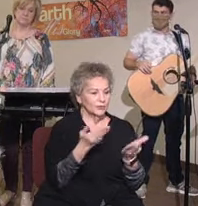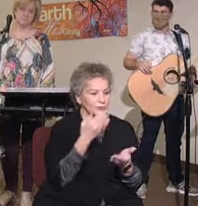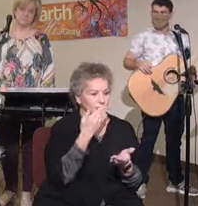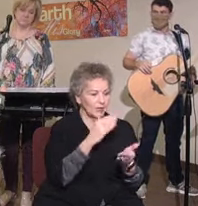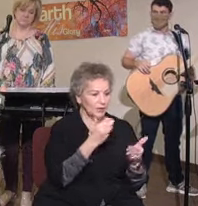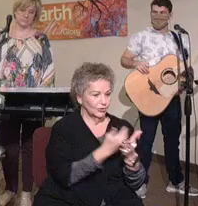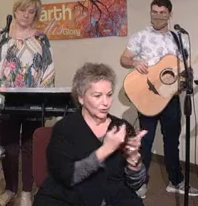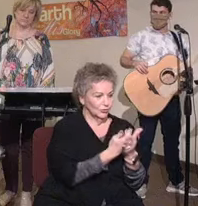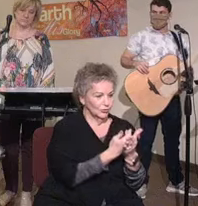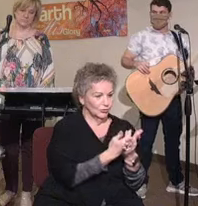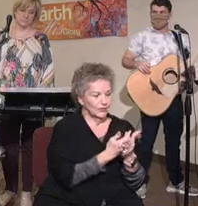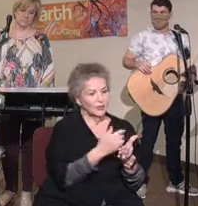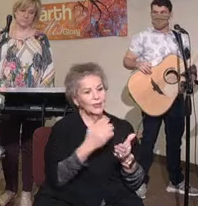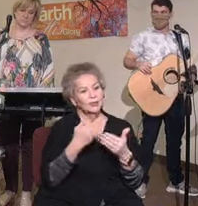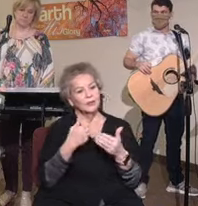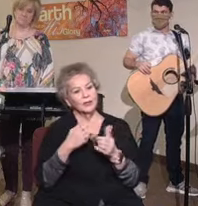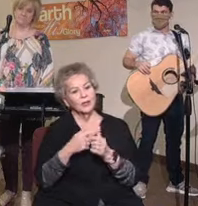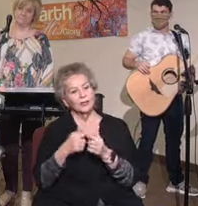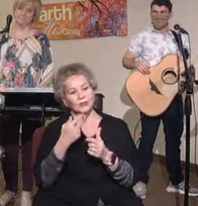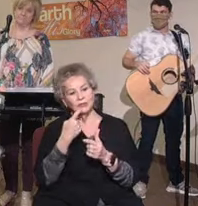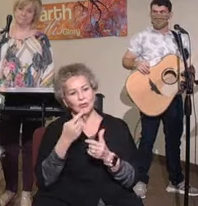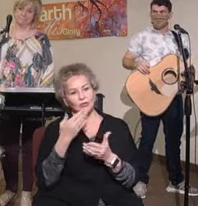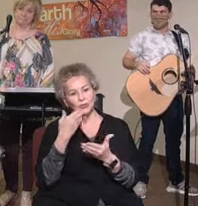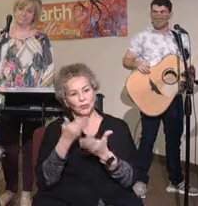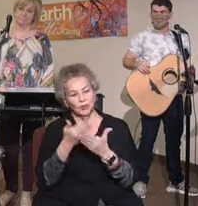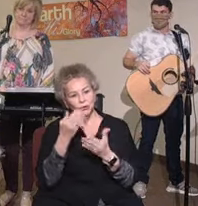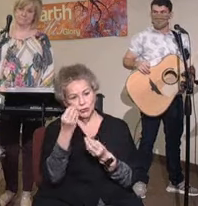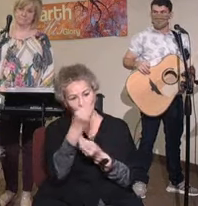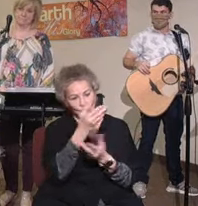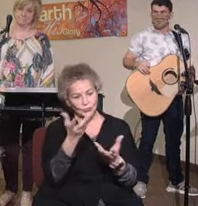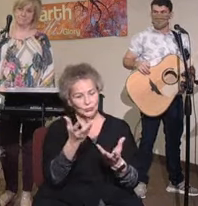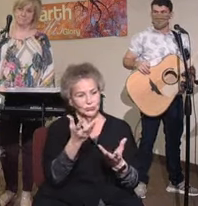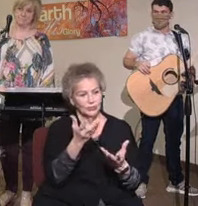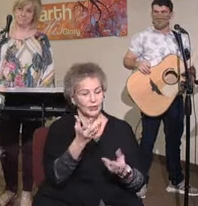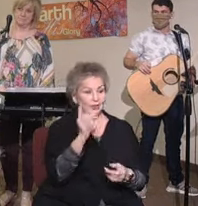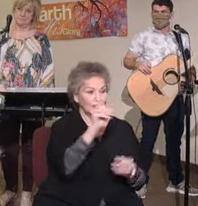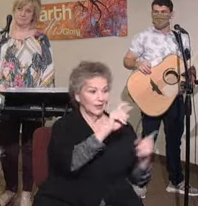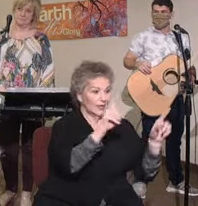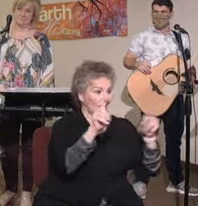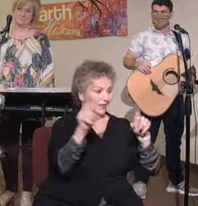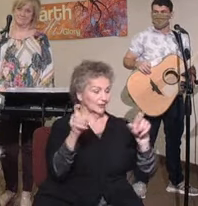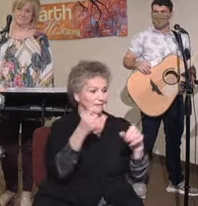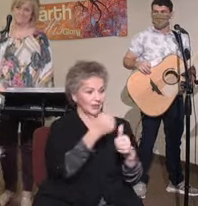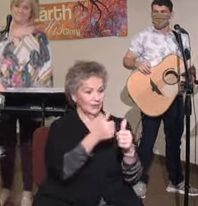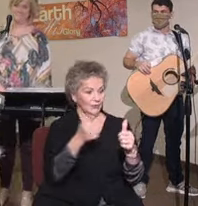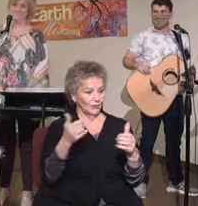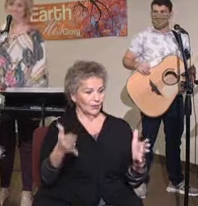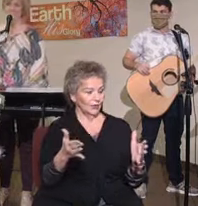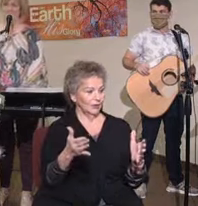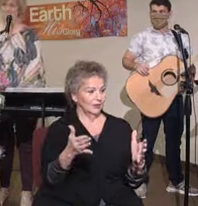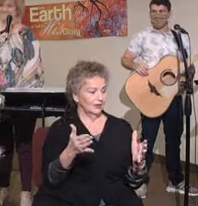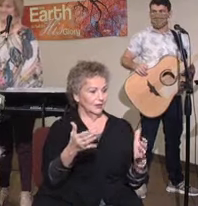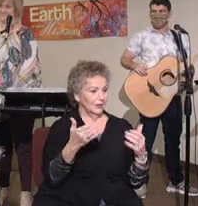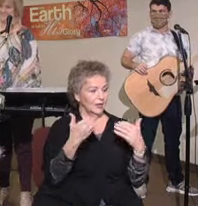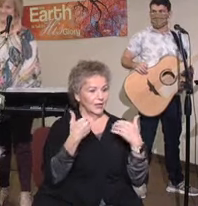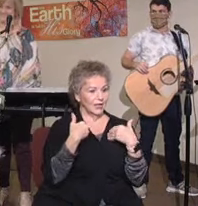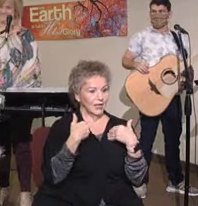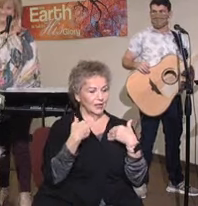good news is news. And oh, by the way, I ask everybody, are you the one with the